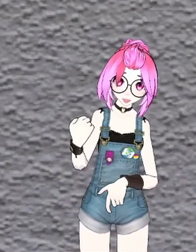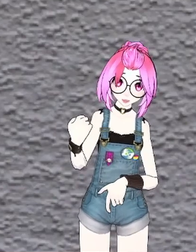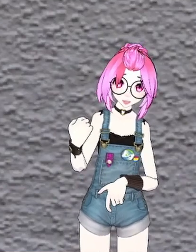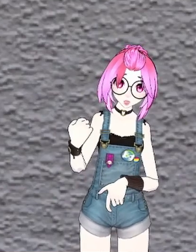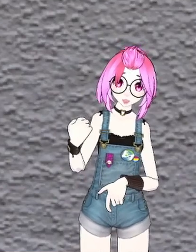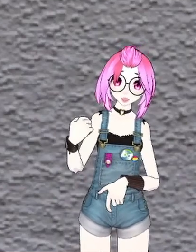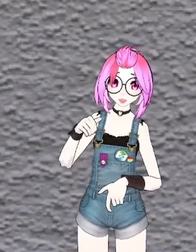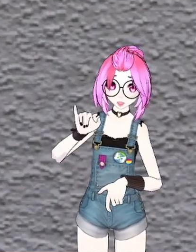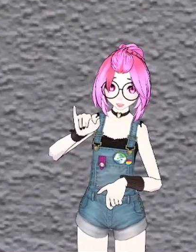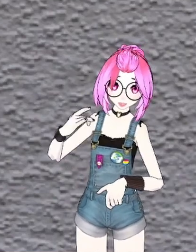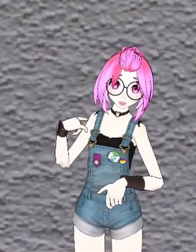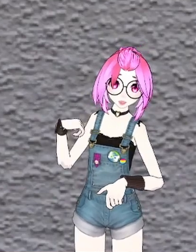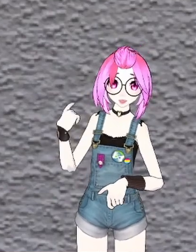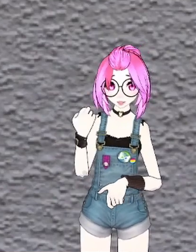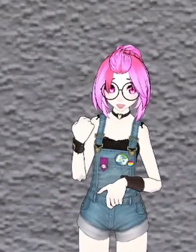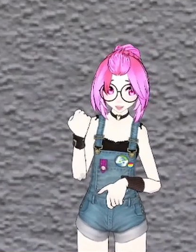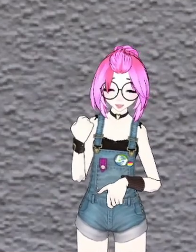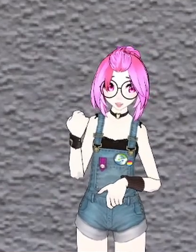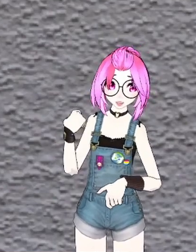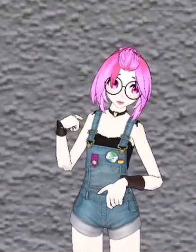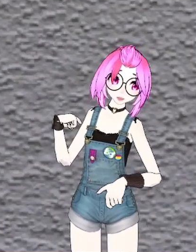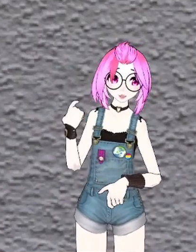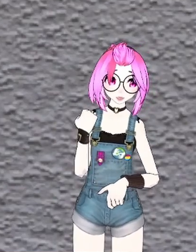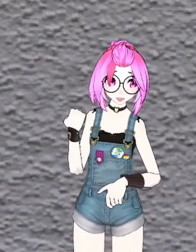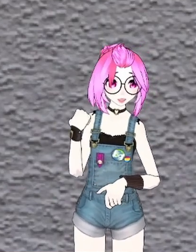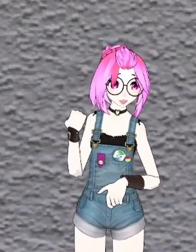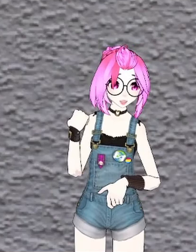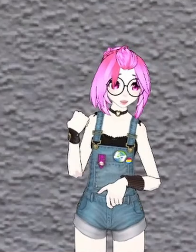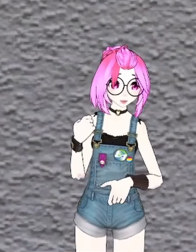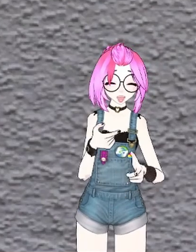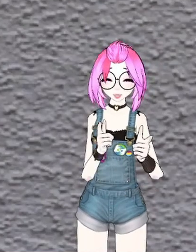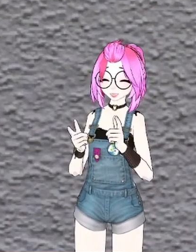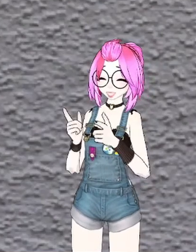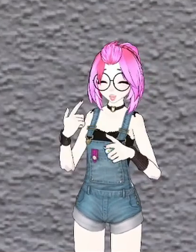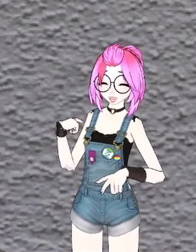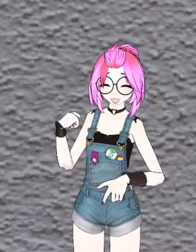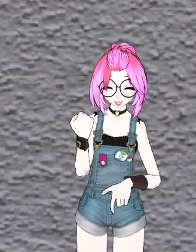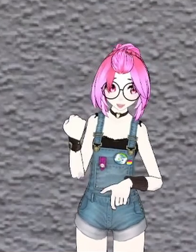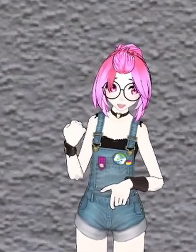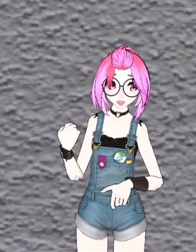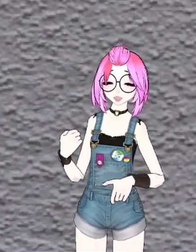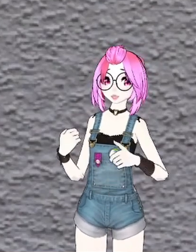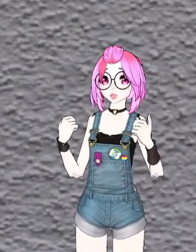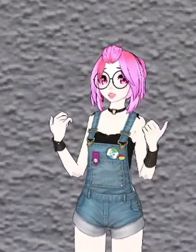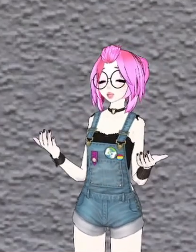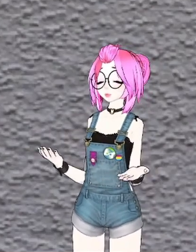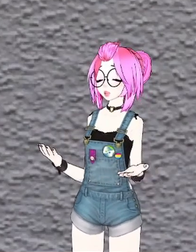pull forward. But this looks like the sign for gang. This is a sign for gang, like shoot 'em up gangs. So I was like,